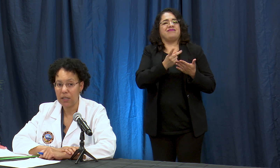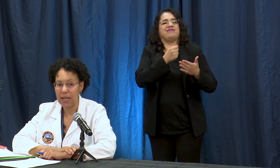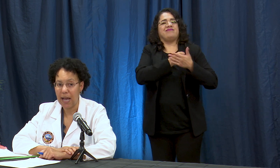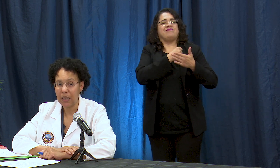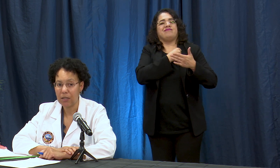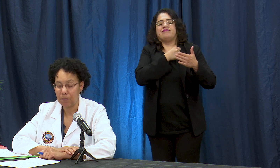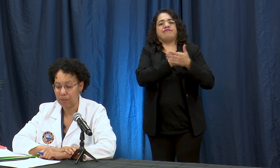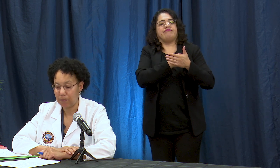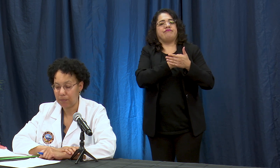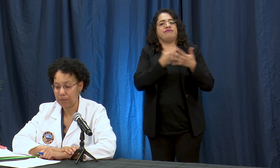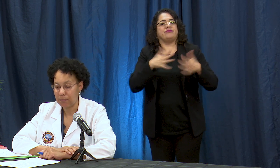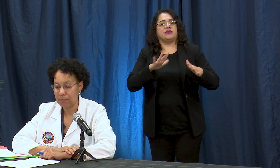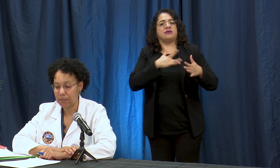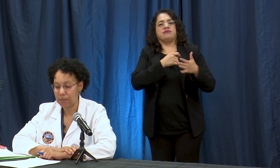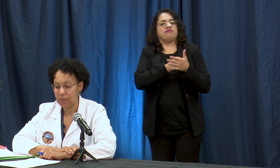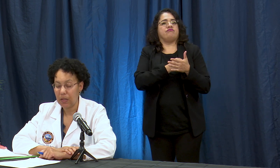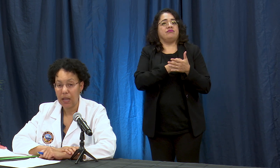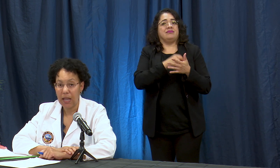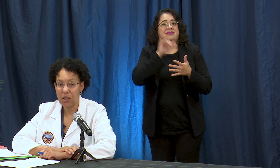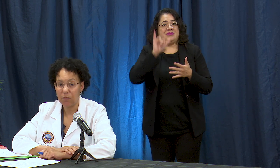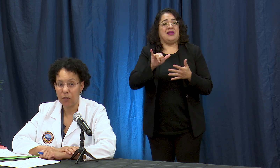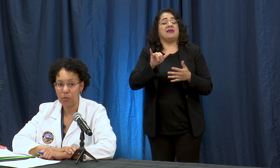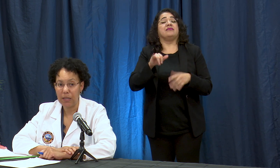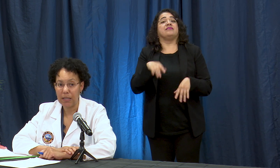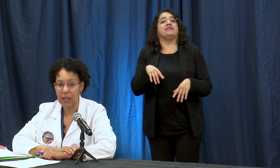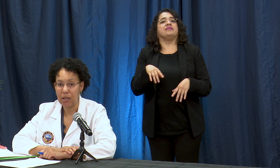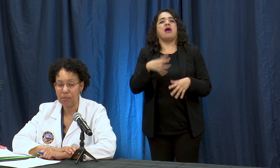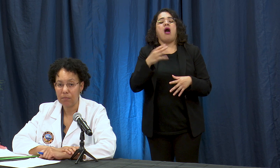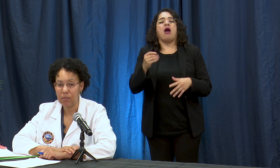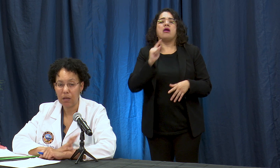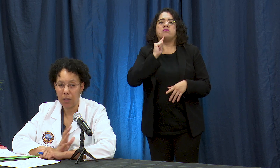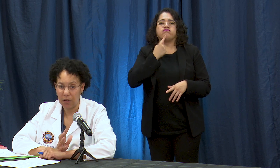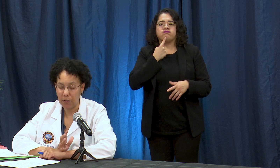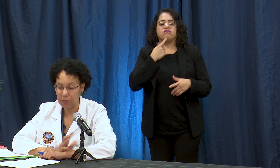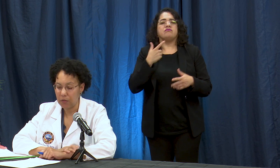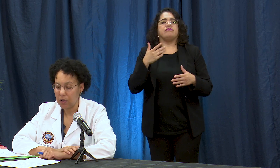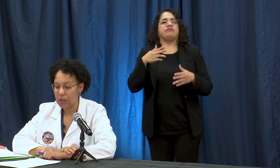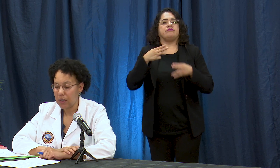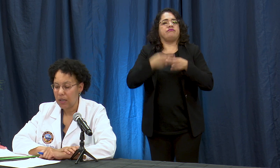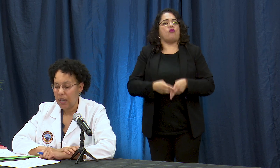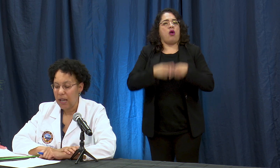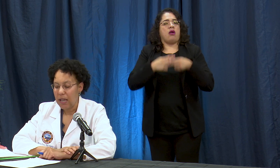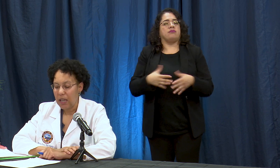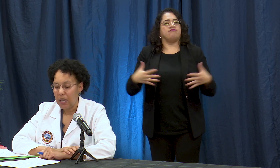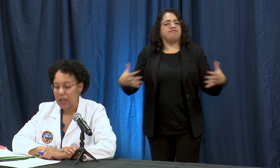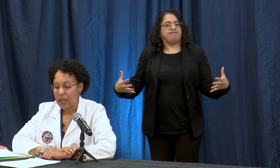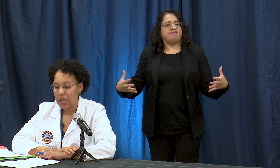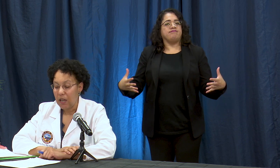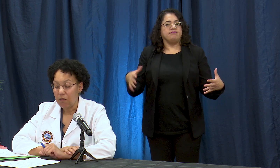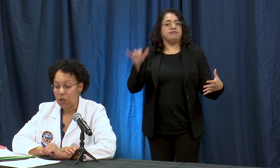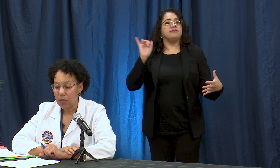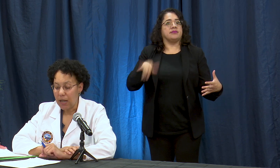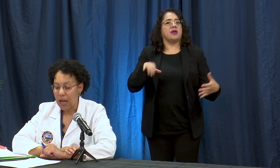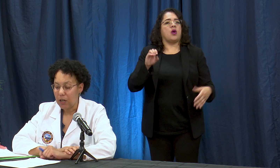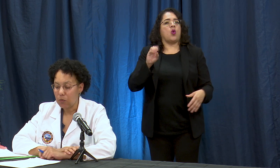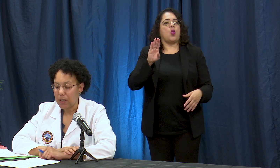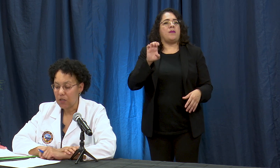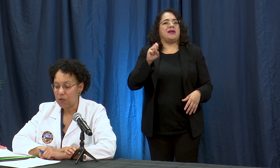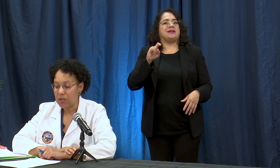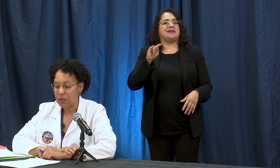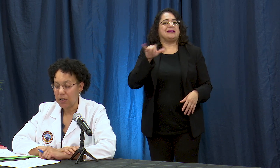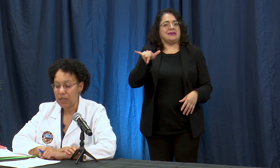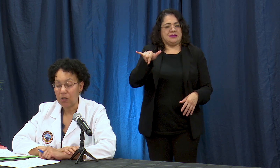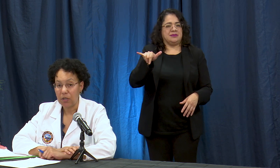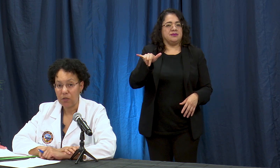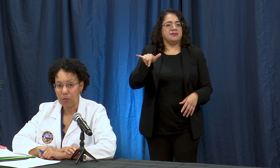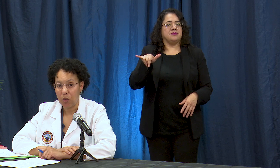had a heart attack, and severe obesity, among others. If you're at higher risk